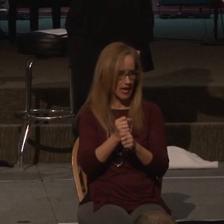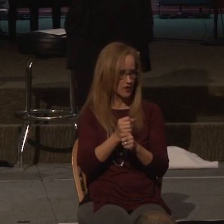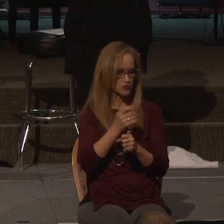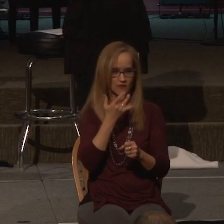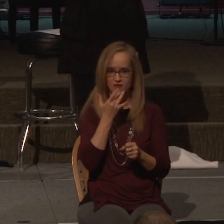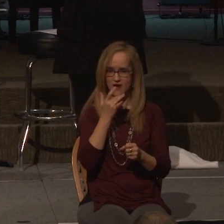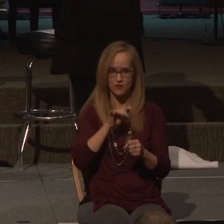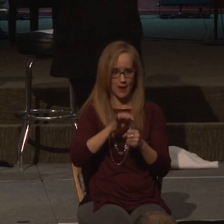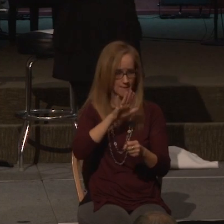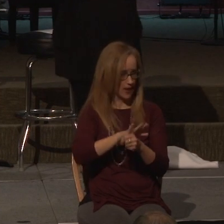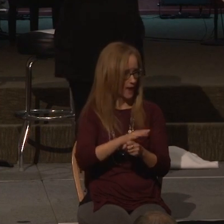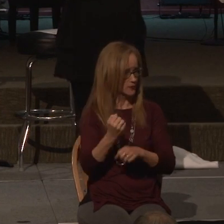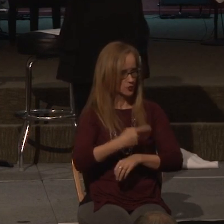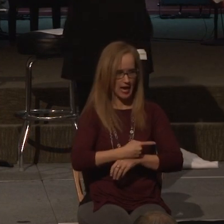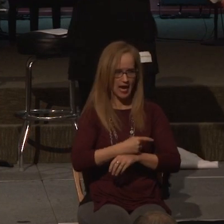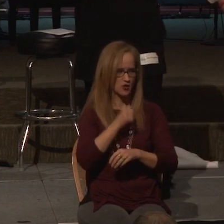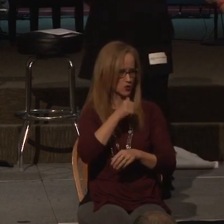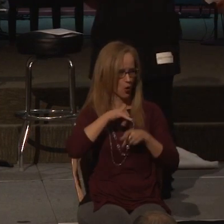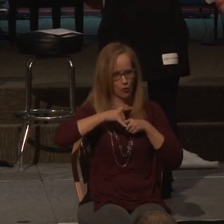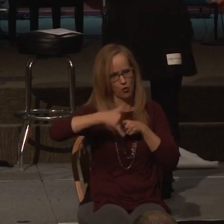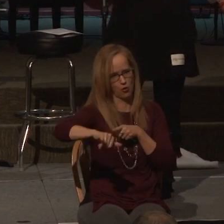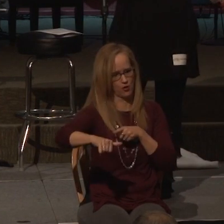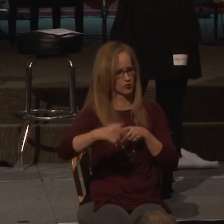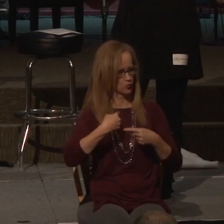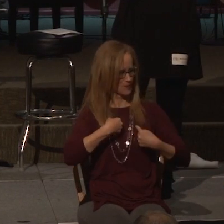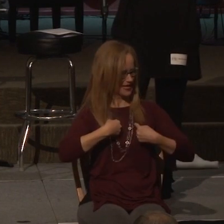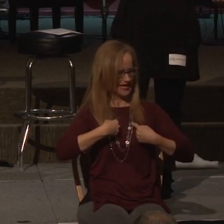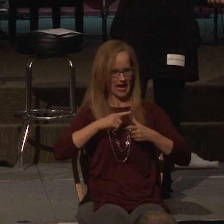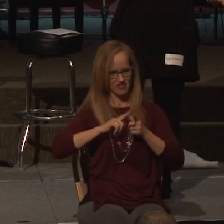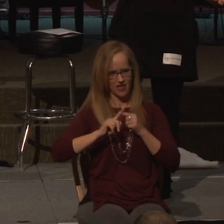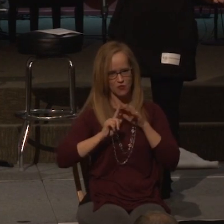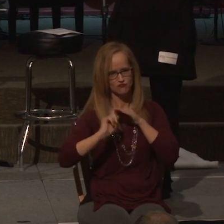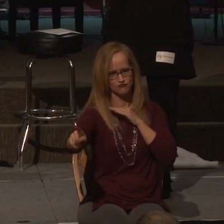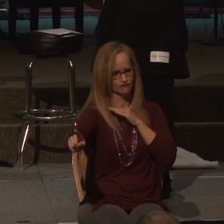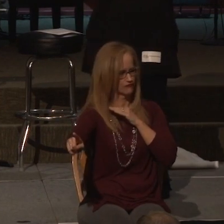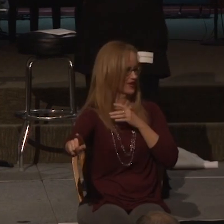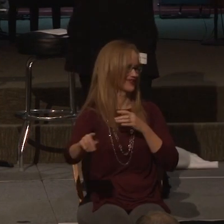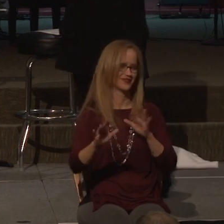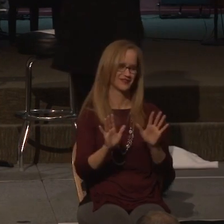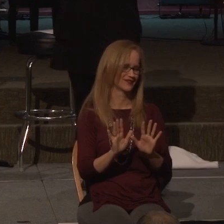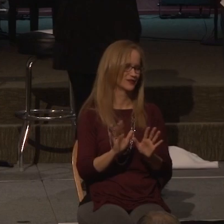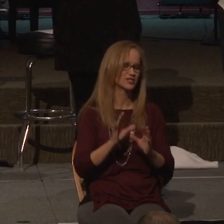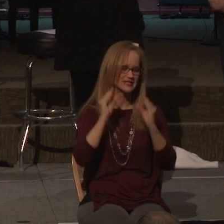today, don't, like, yell curse words at me and run away. Stuff like that they just don't know.